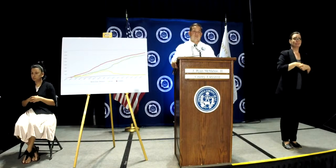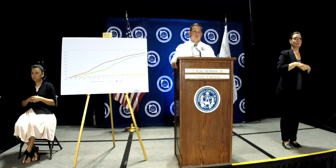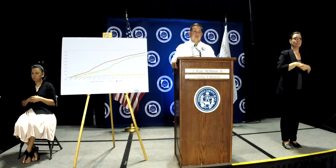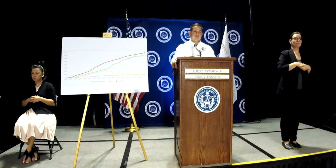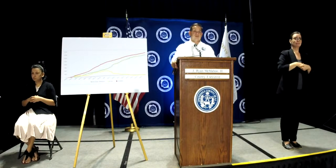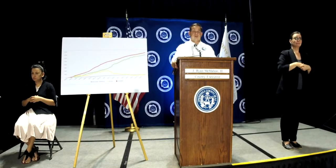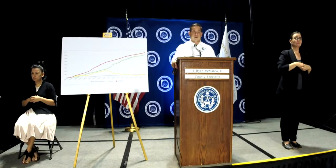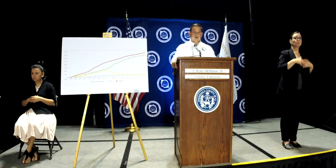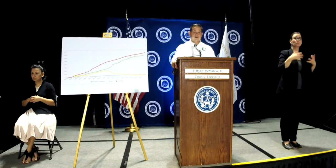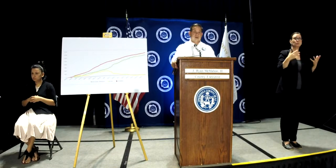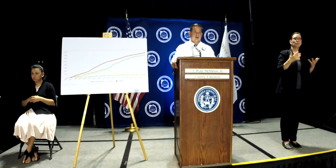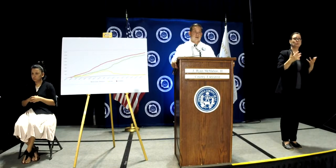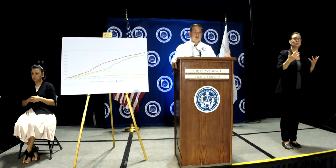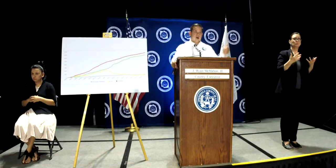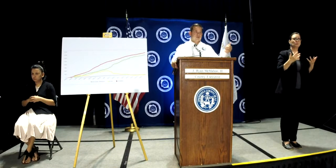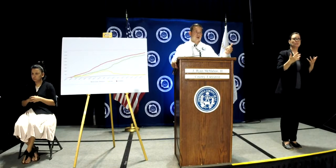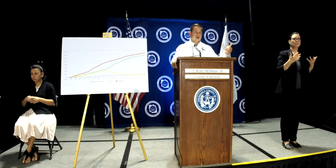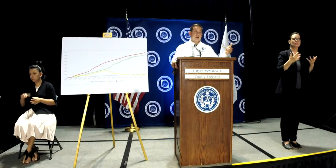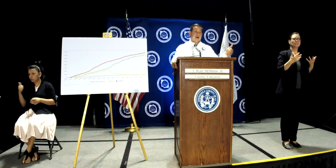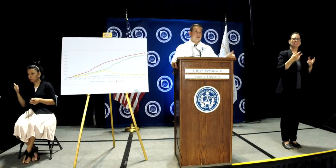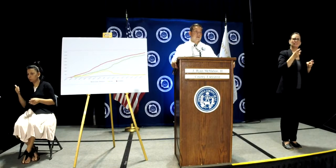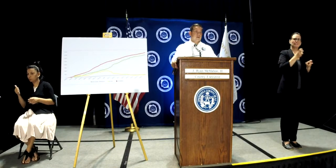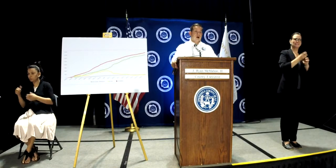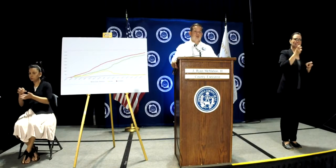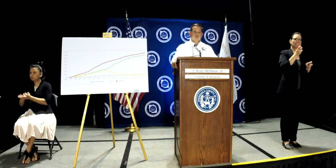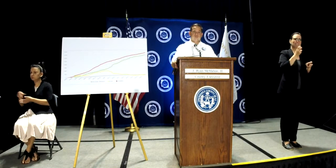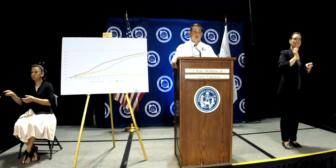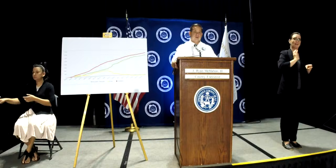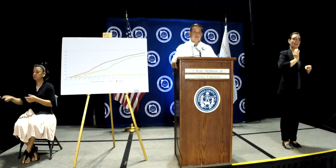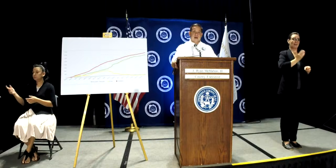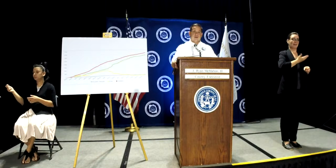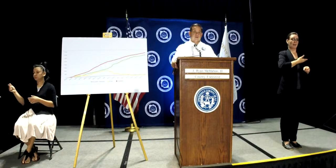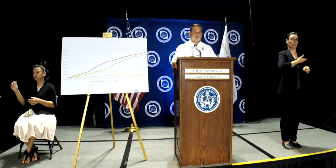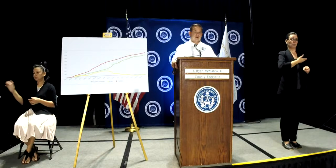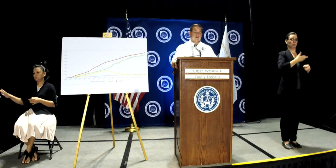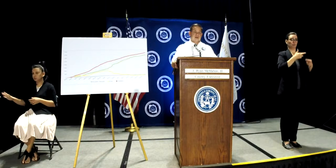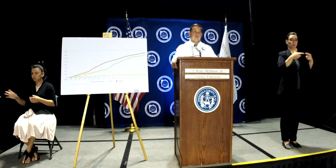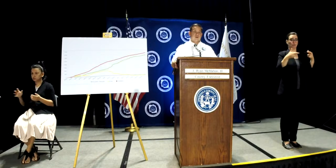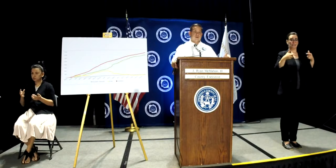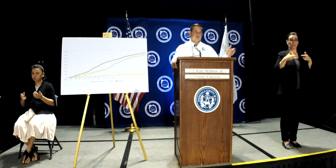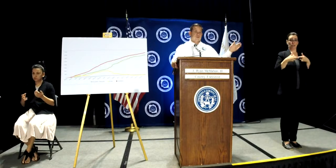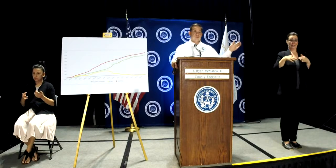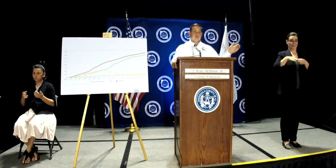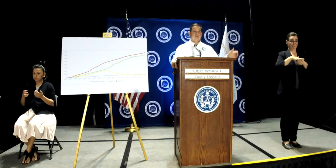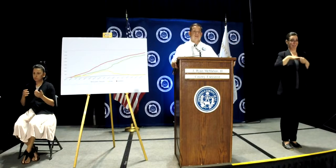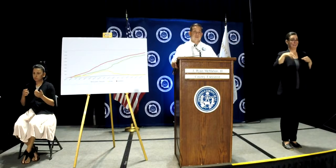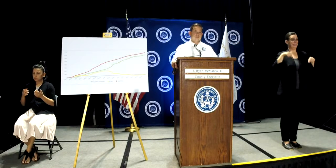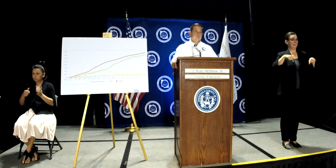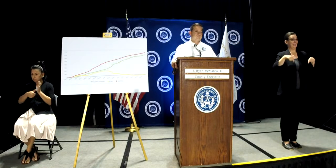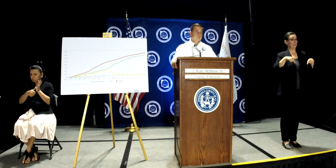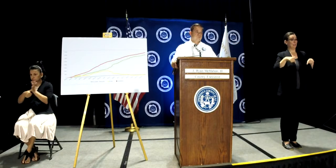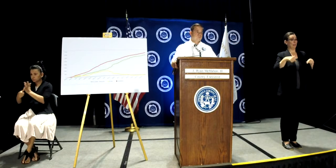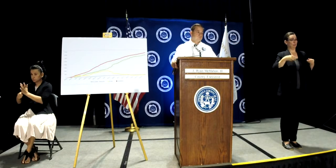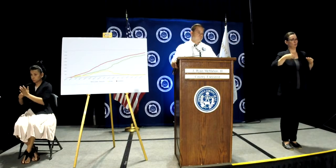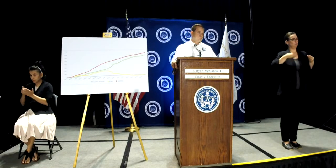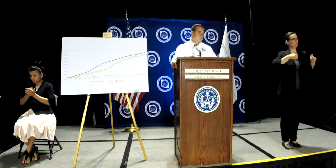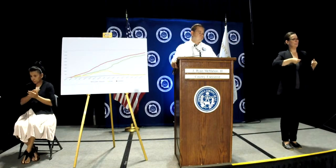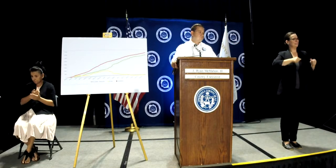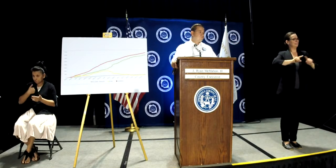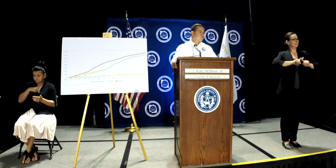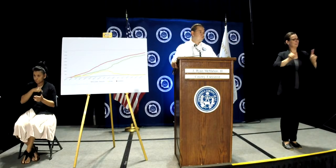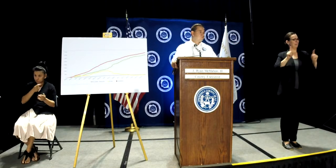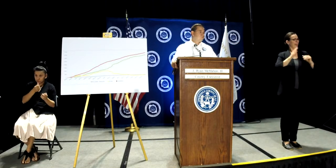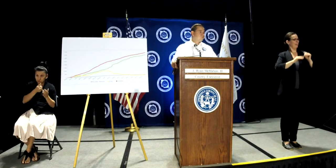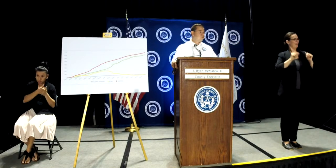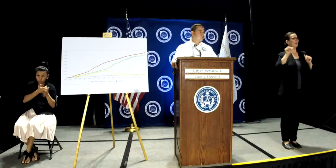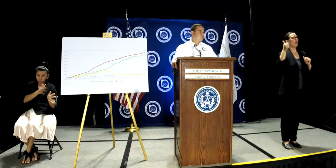on top of it than these other areas that are drawing on hundreds of millions of dollars of CARES Act funding to do testing. Is the general